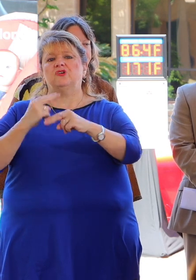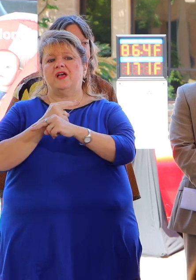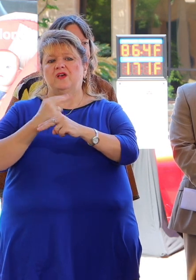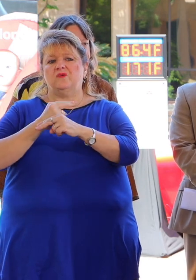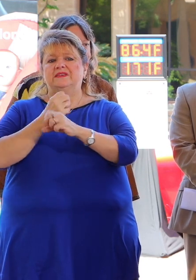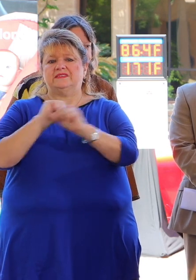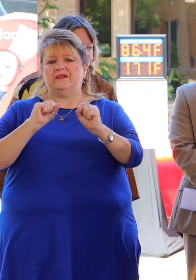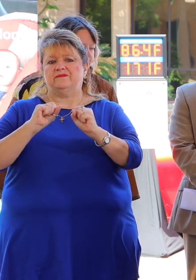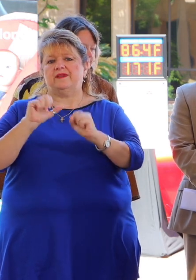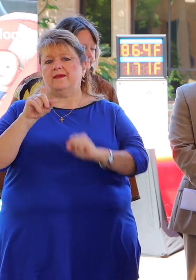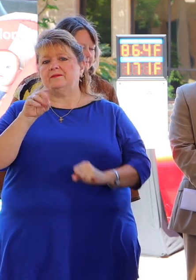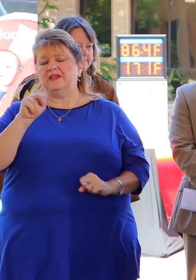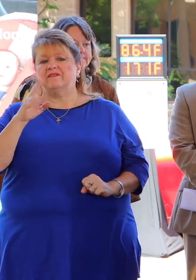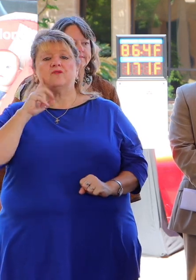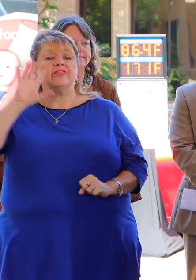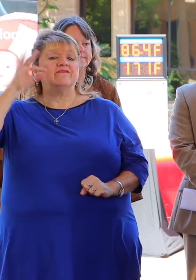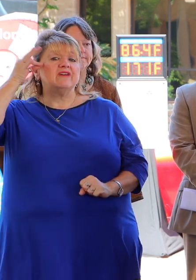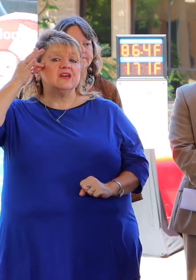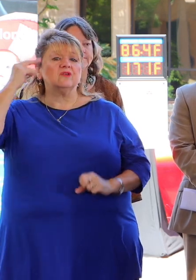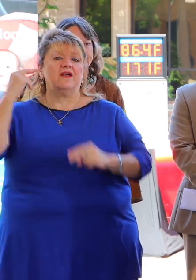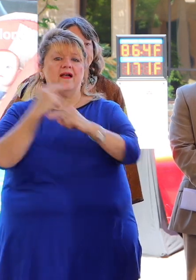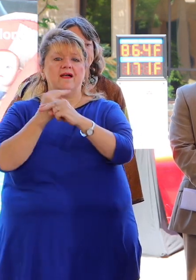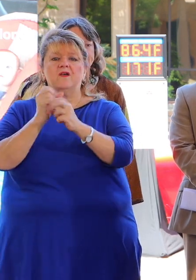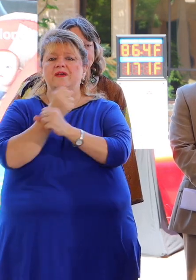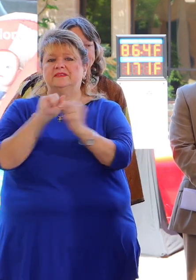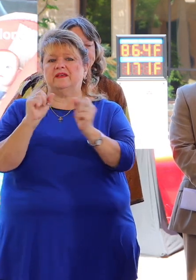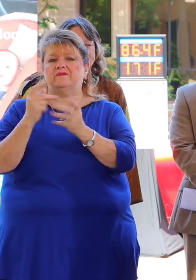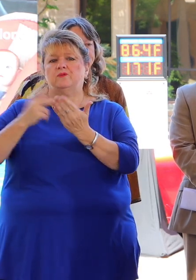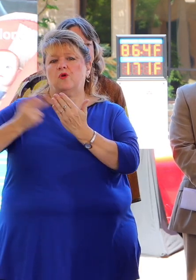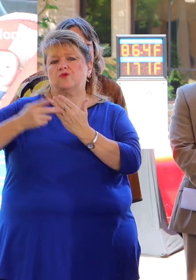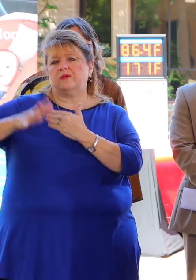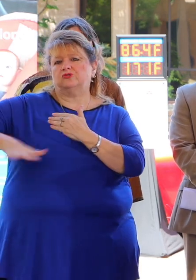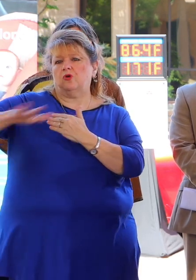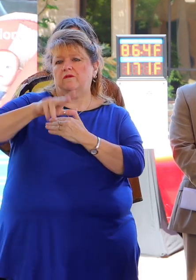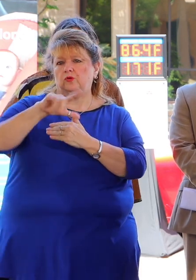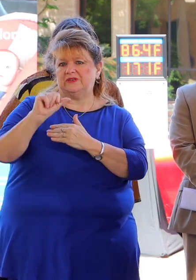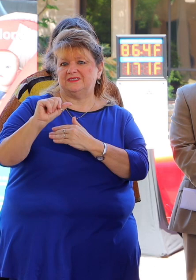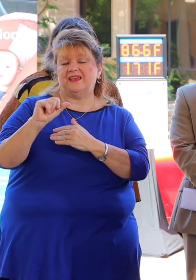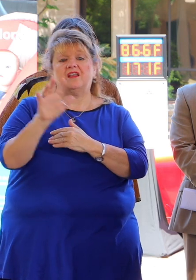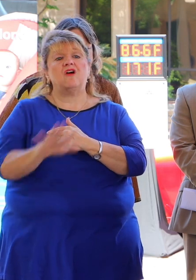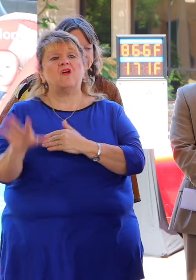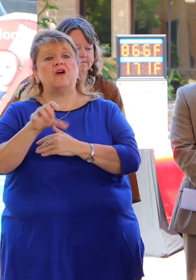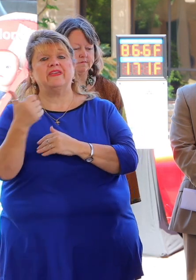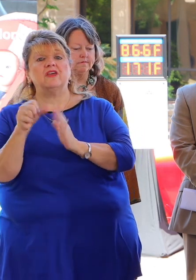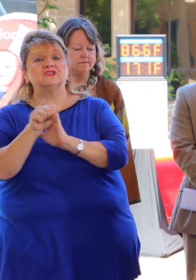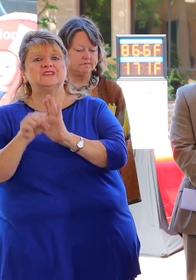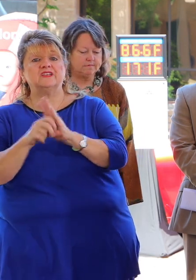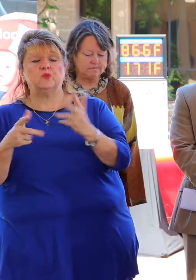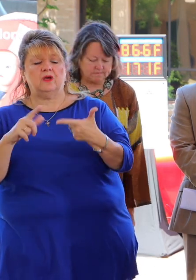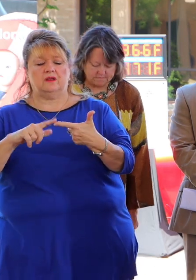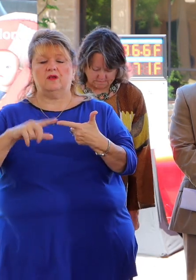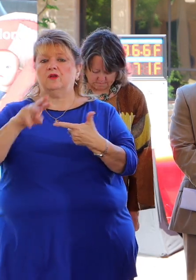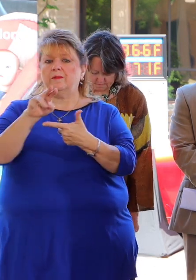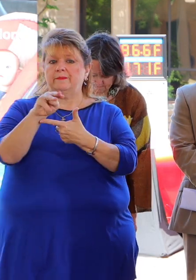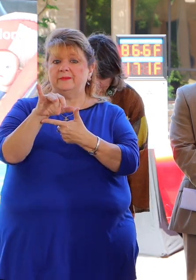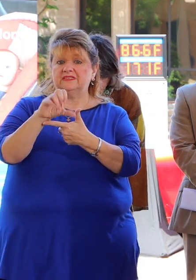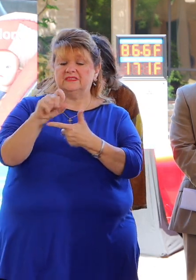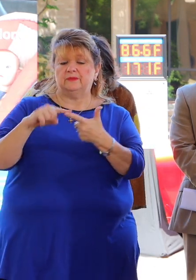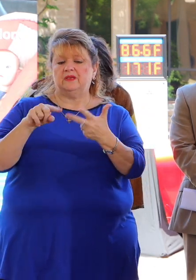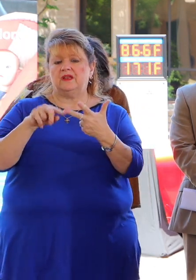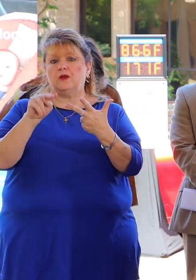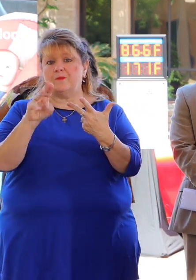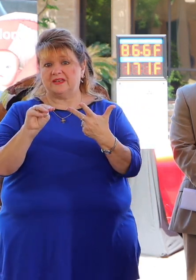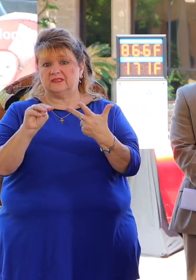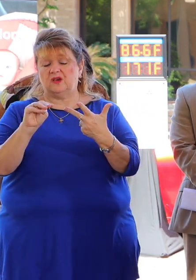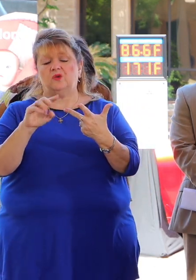Gunnels oversees the federal highway safety programs here in Louisiana, as well in these states, Mississippi, New Mexico,